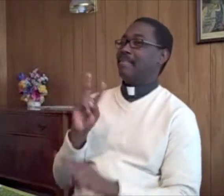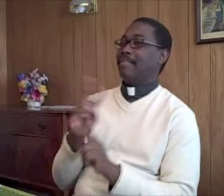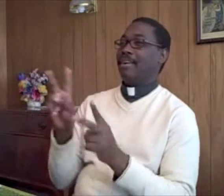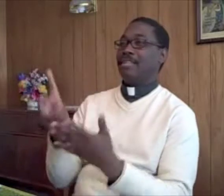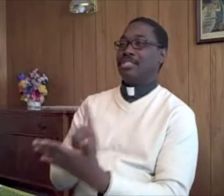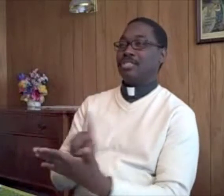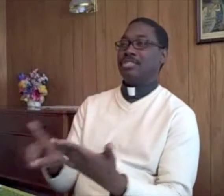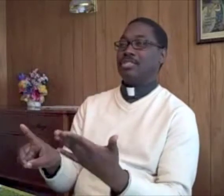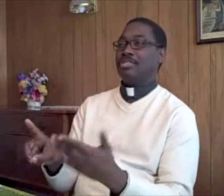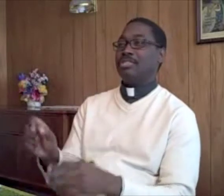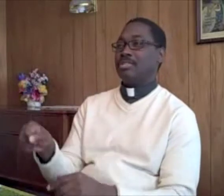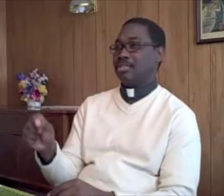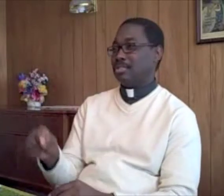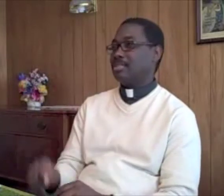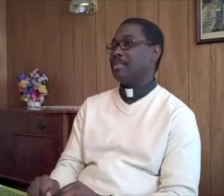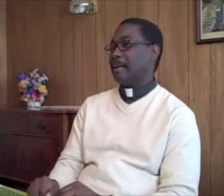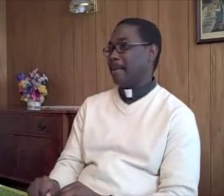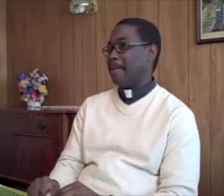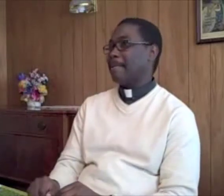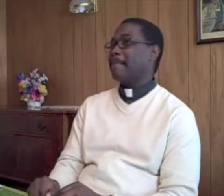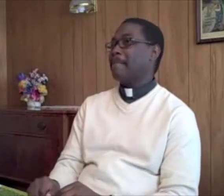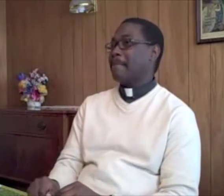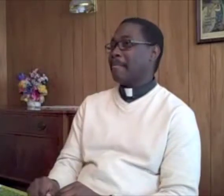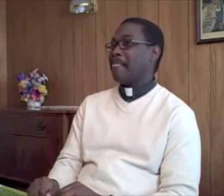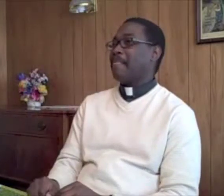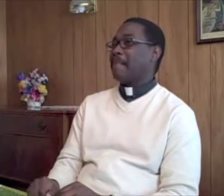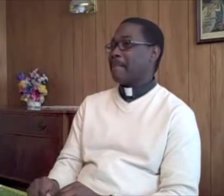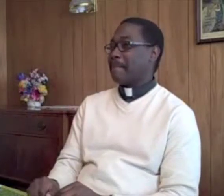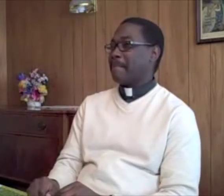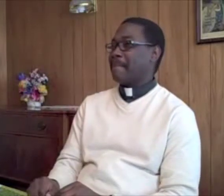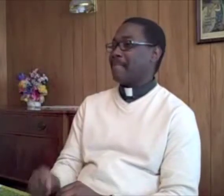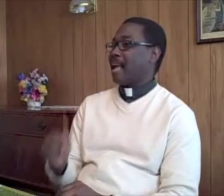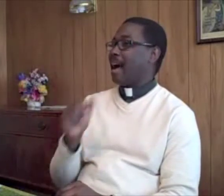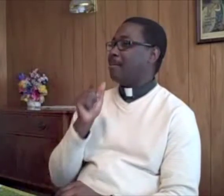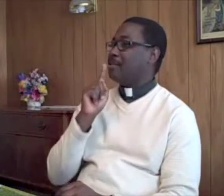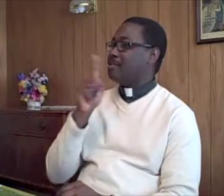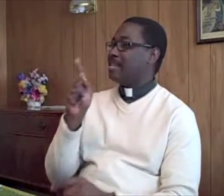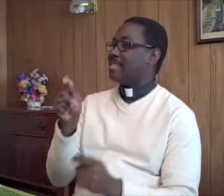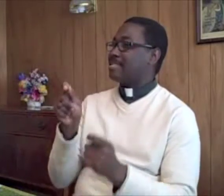viewing priests is in a very bad light and in a discriminatory way, I think.